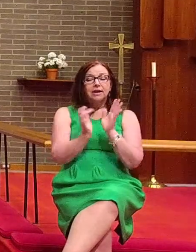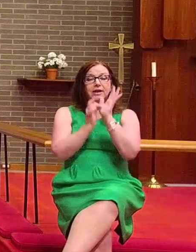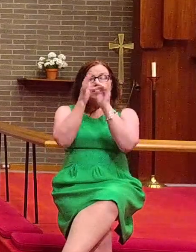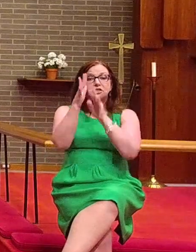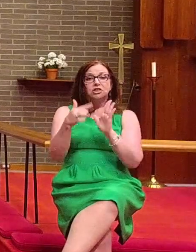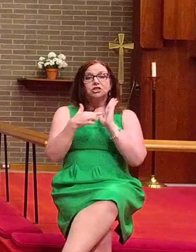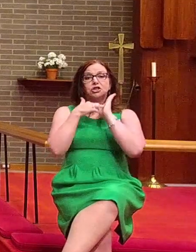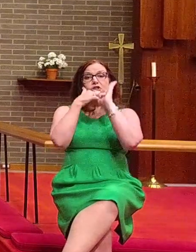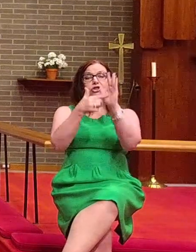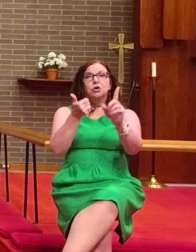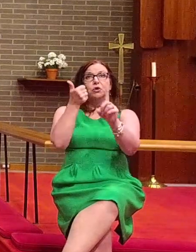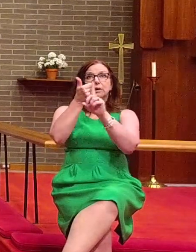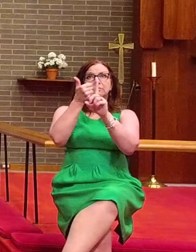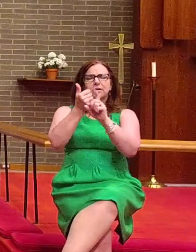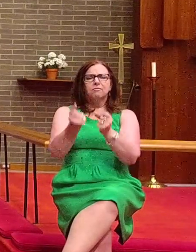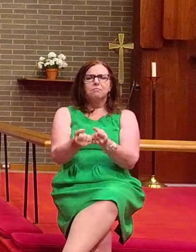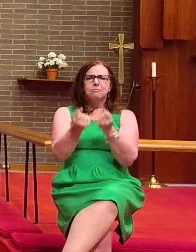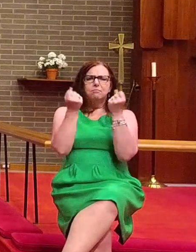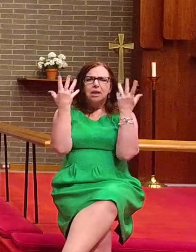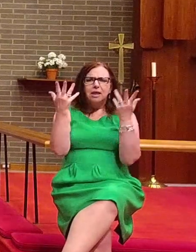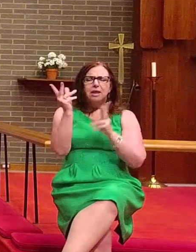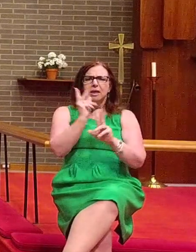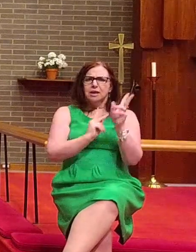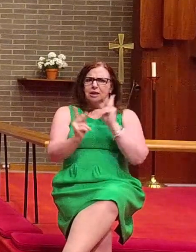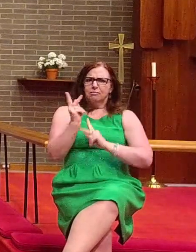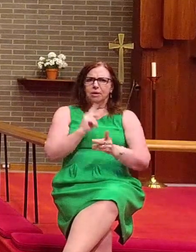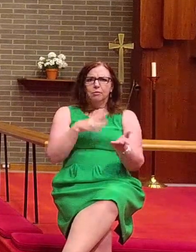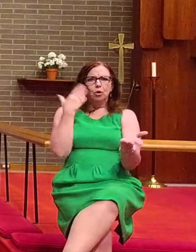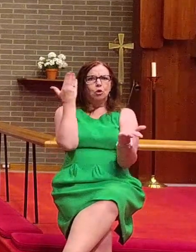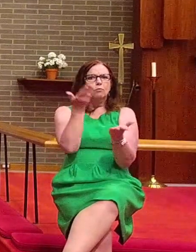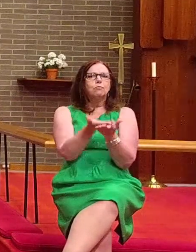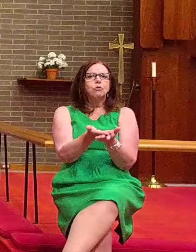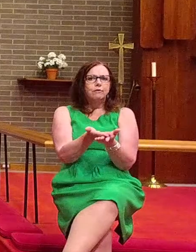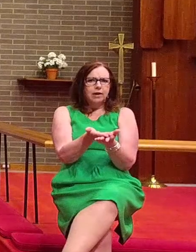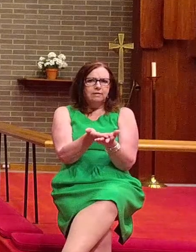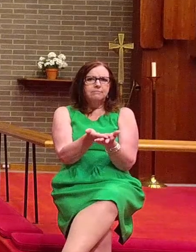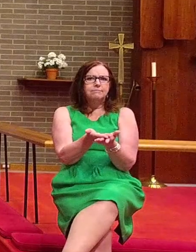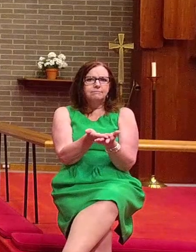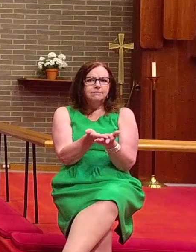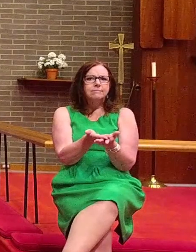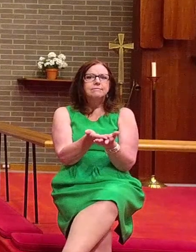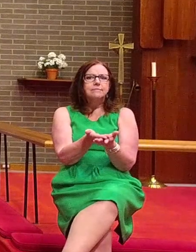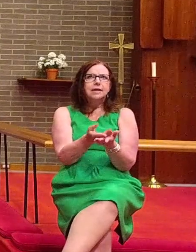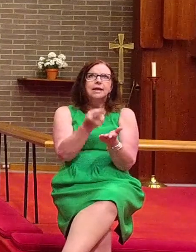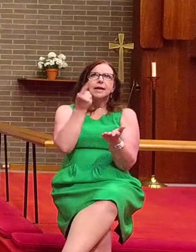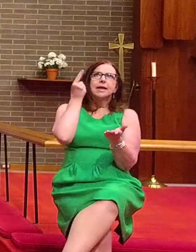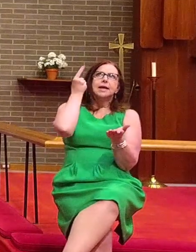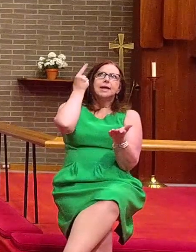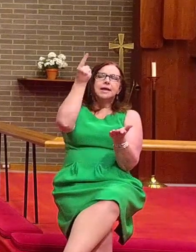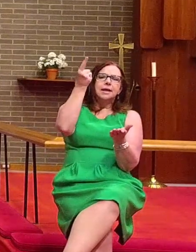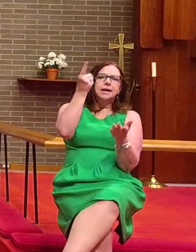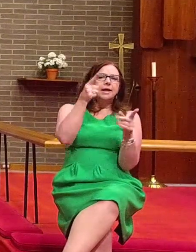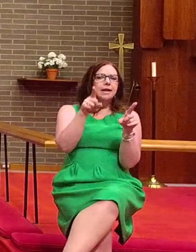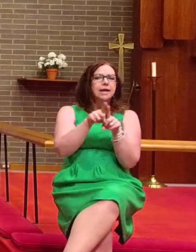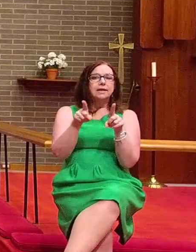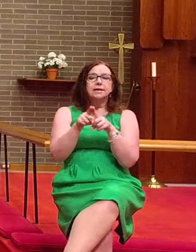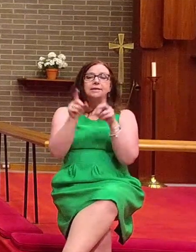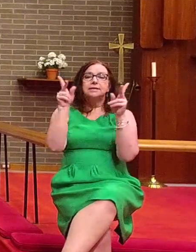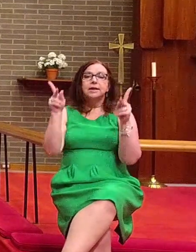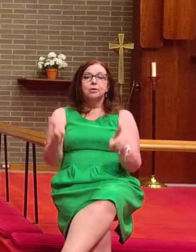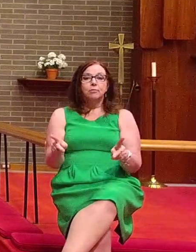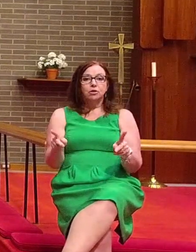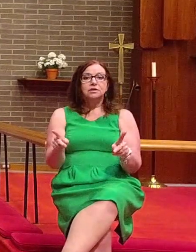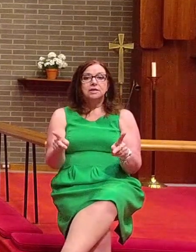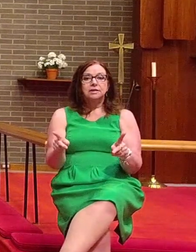himself to many, many people. He proved that he was the same person who